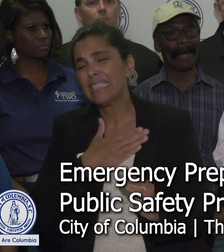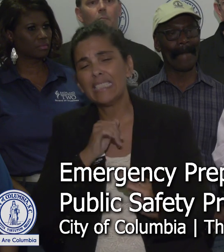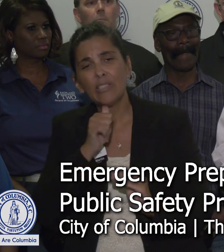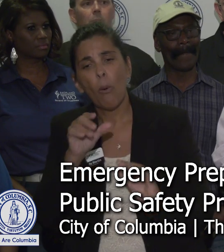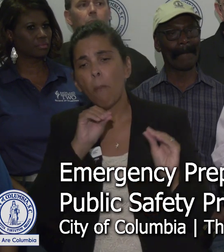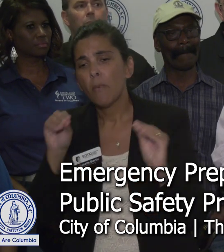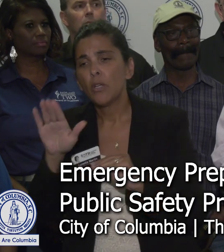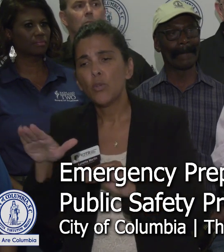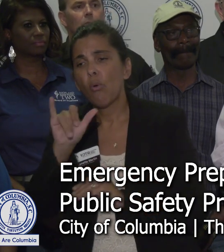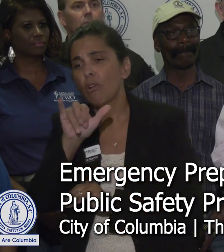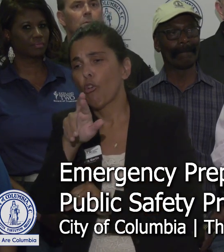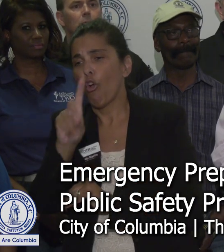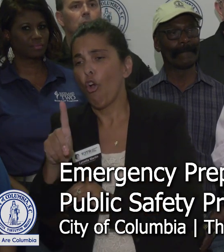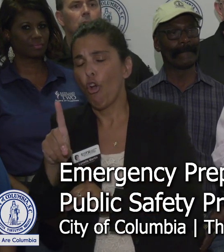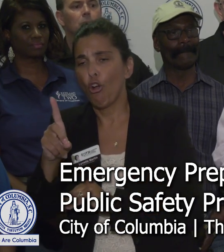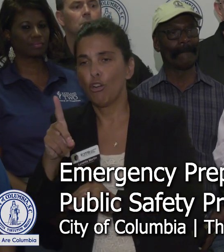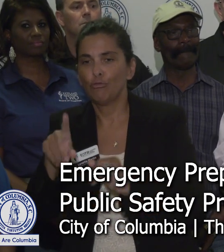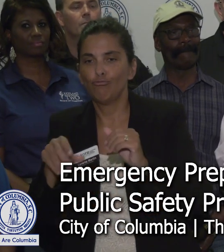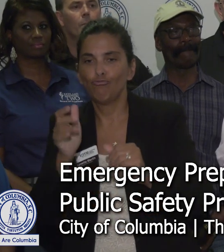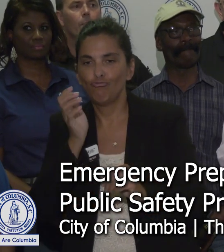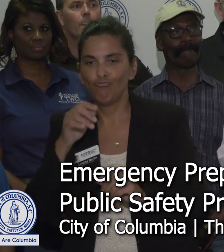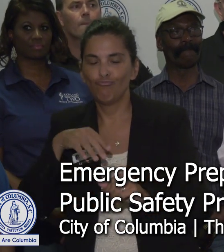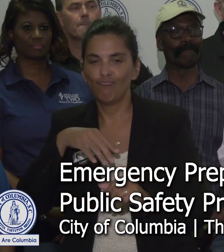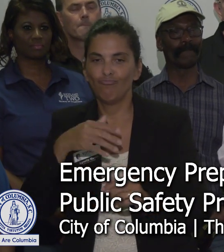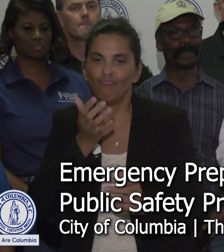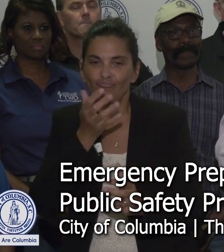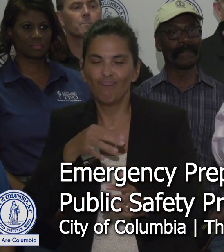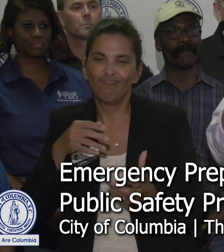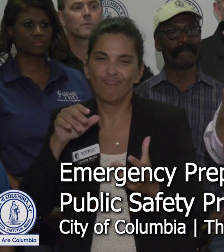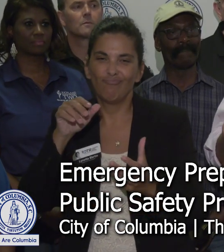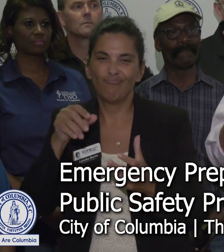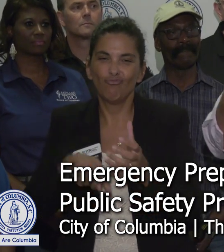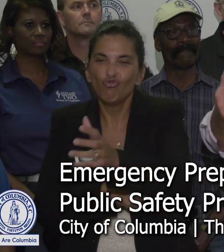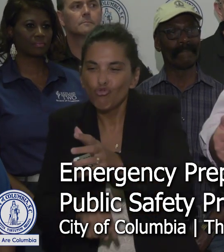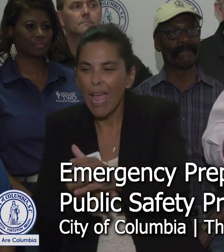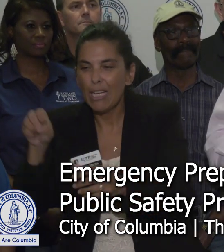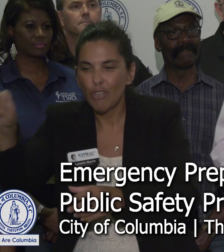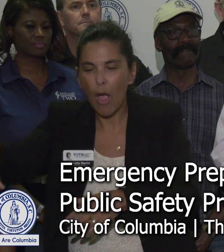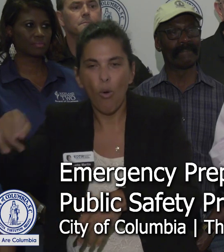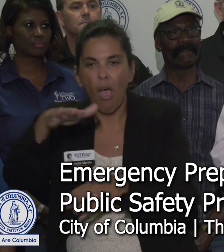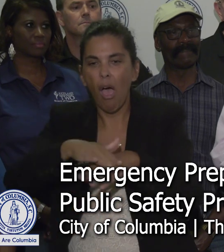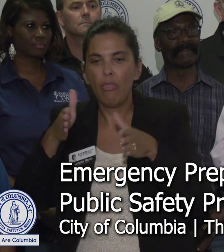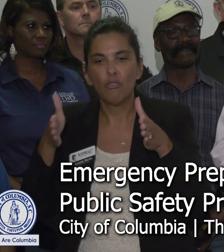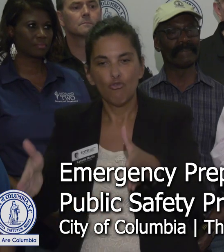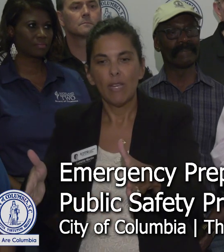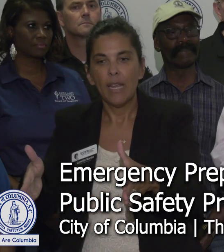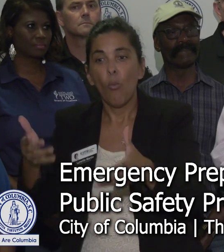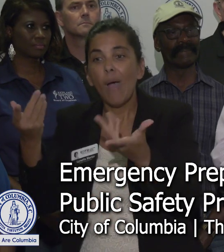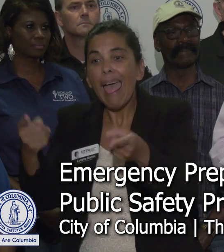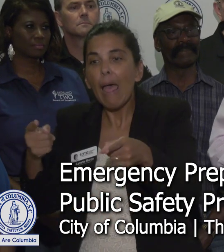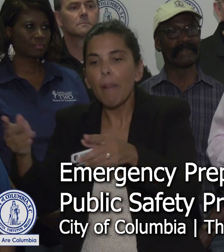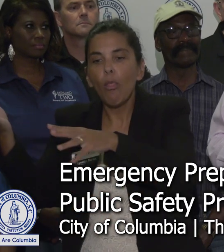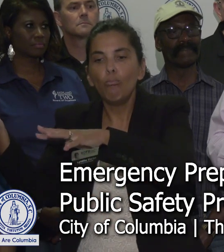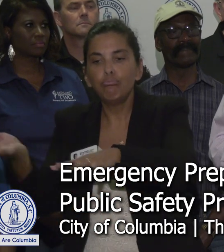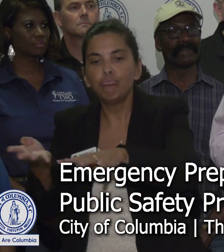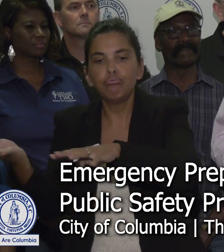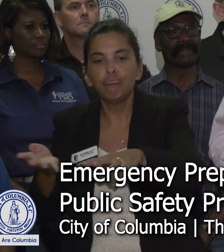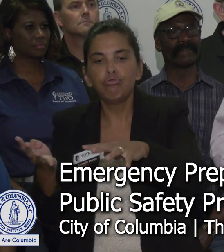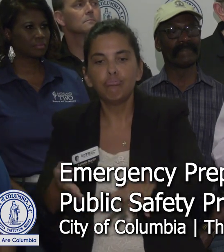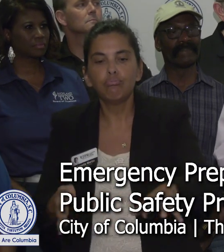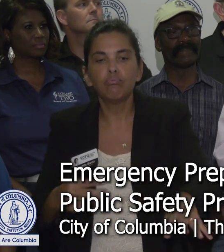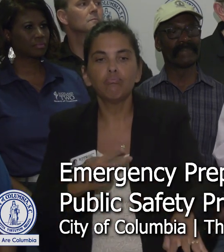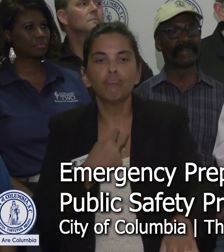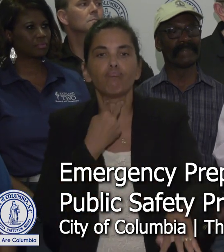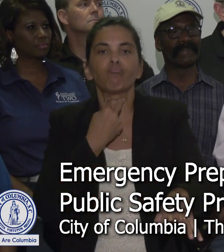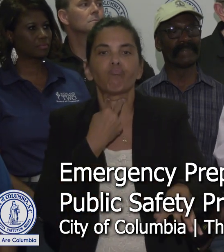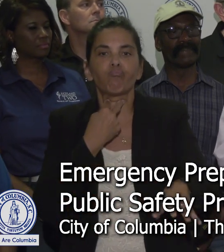on the street for a while. Yard trash in a heavy rain can actually wash into the storm drains and actually cause some local flooding. With that, our